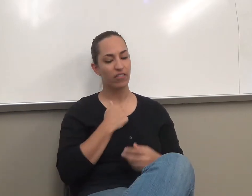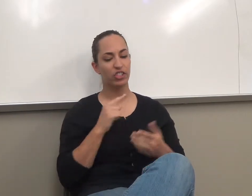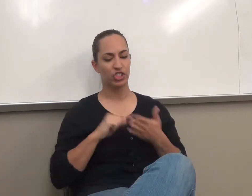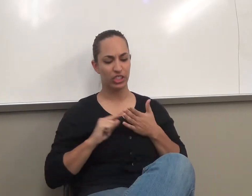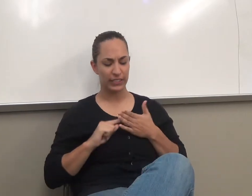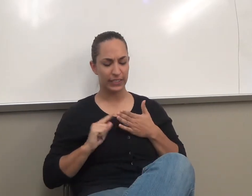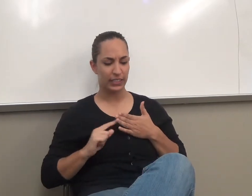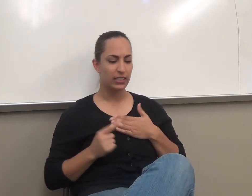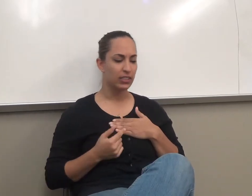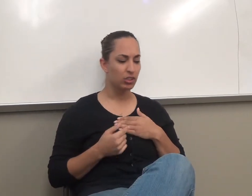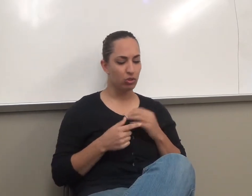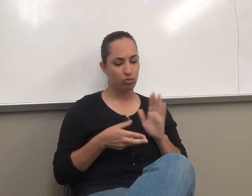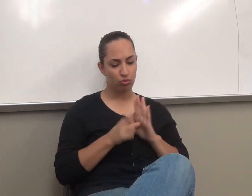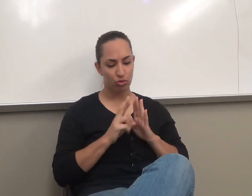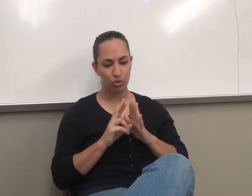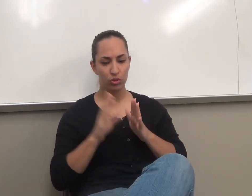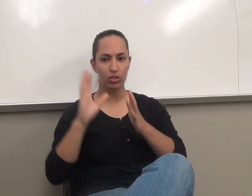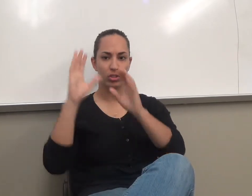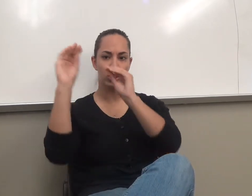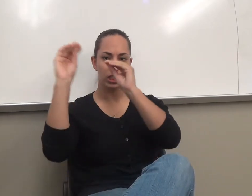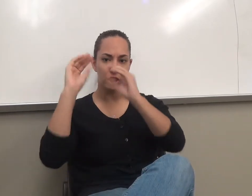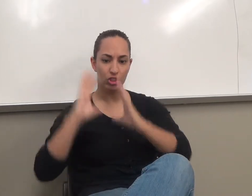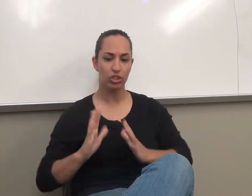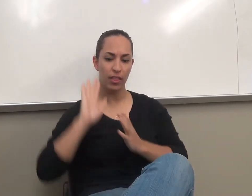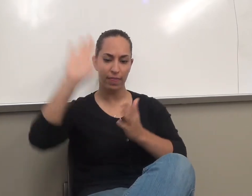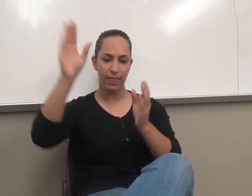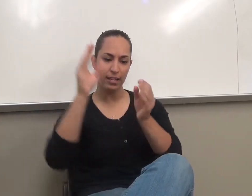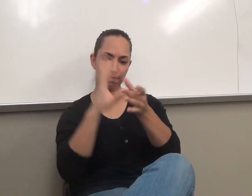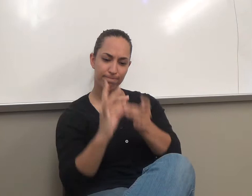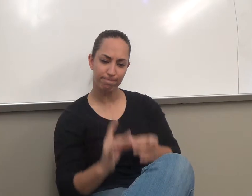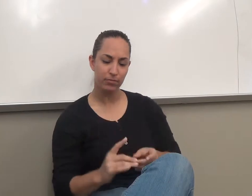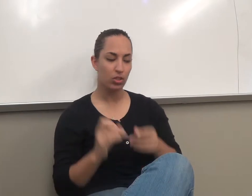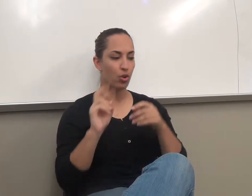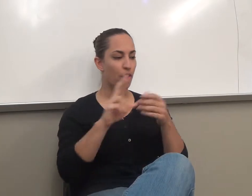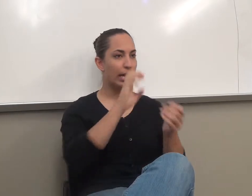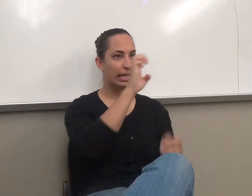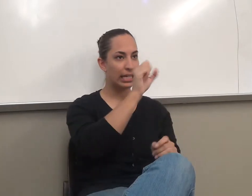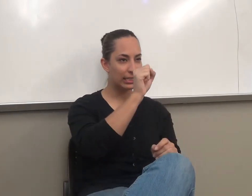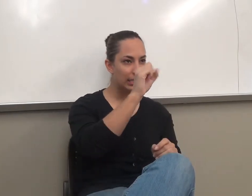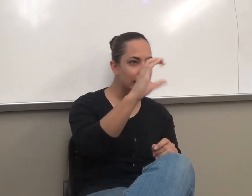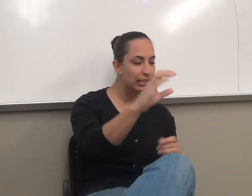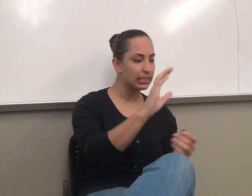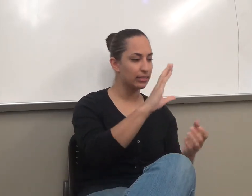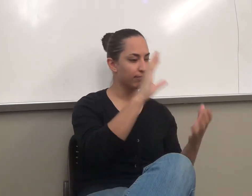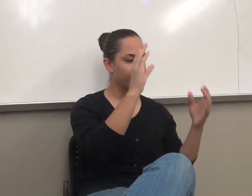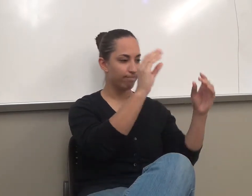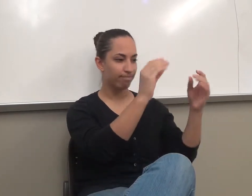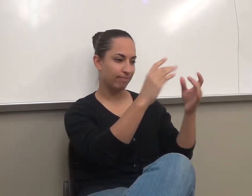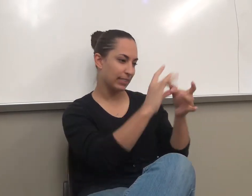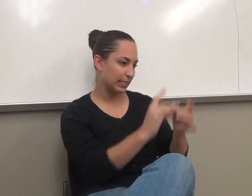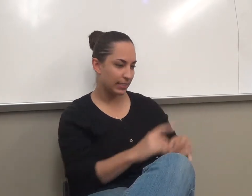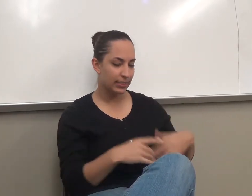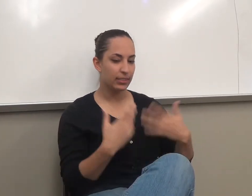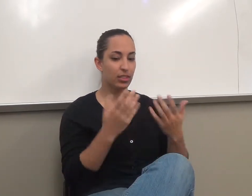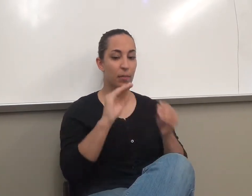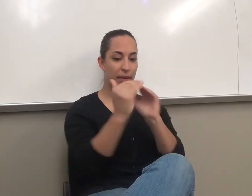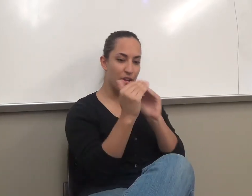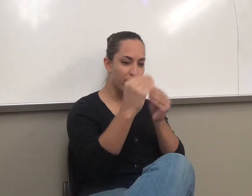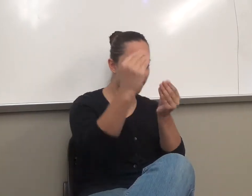ESSC, make your final revision, prepare the typed version, put your title on, have it ready to turn in at the start